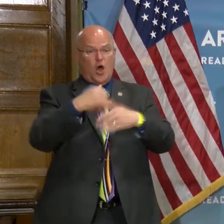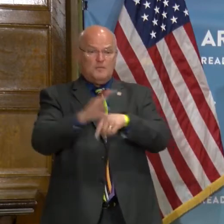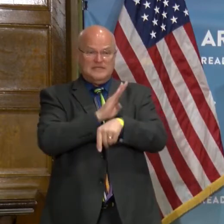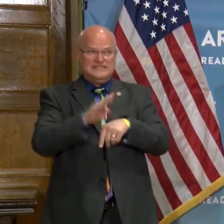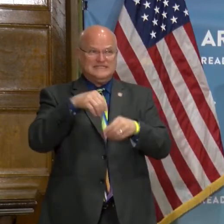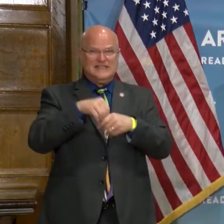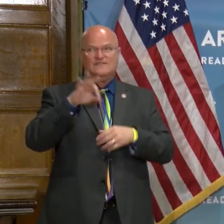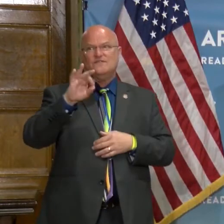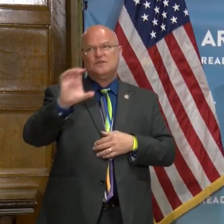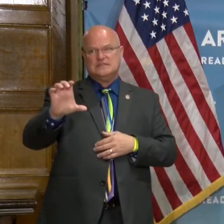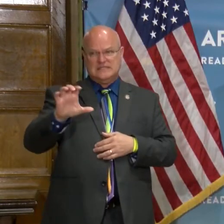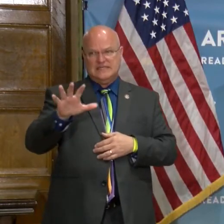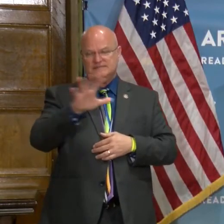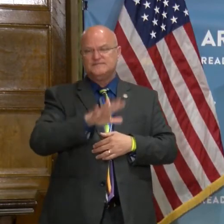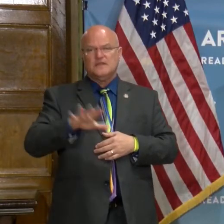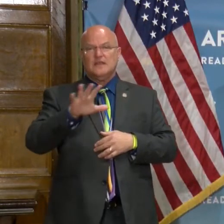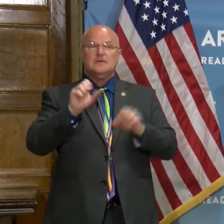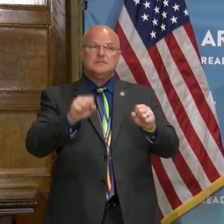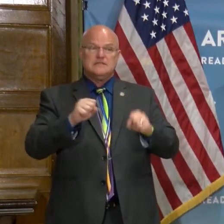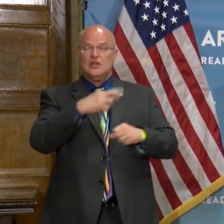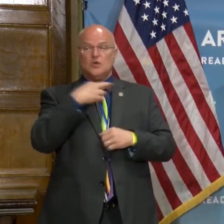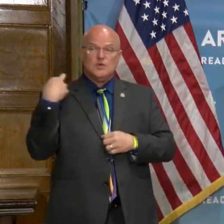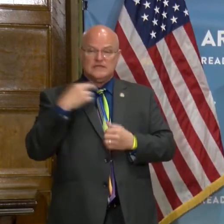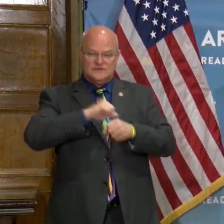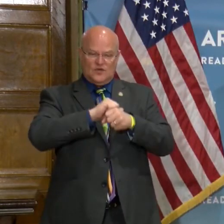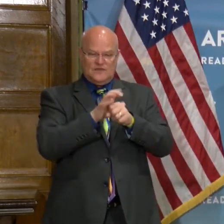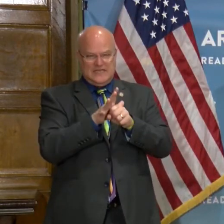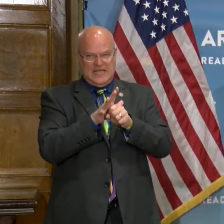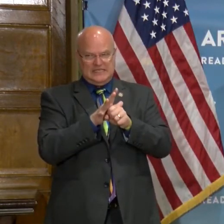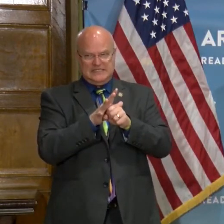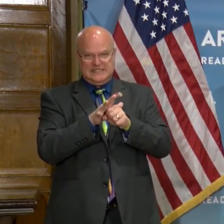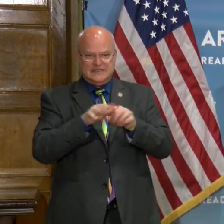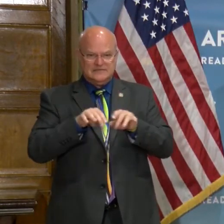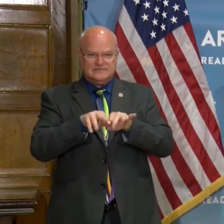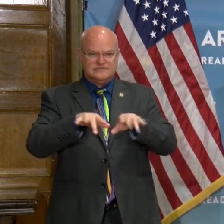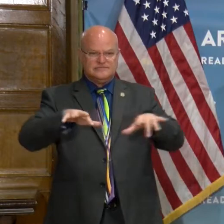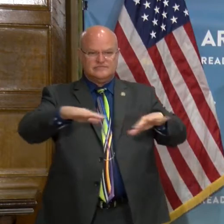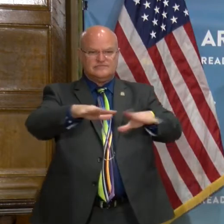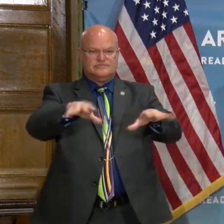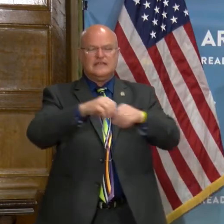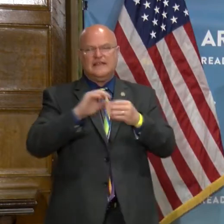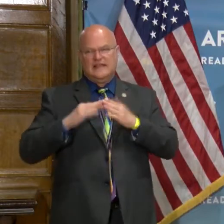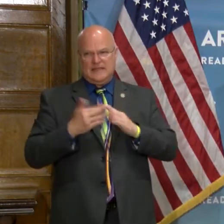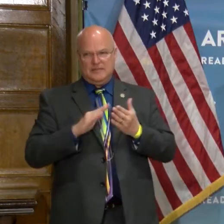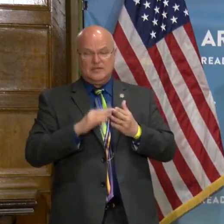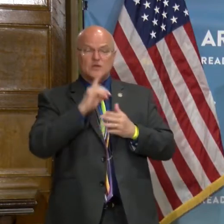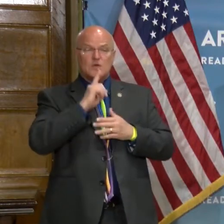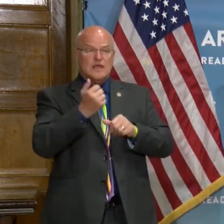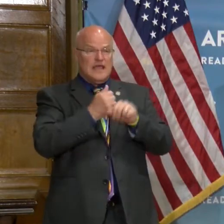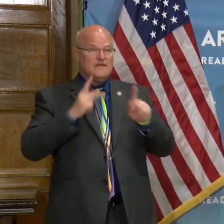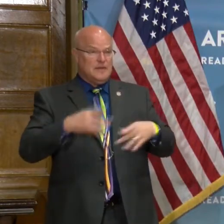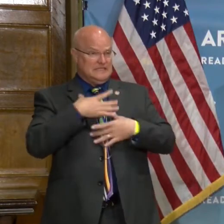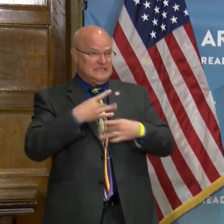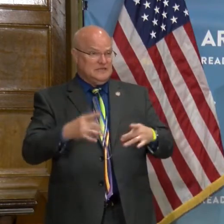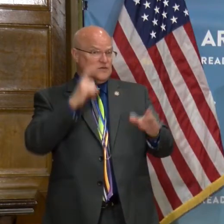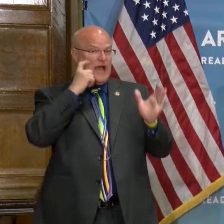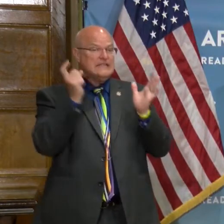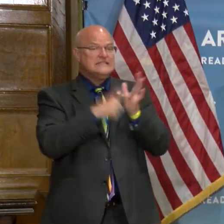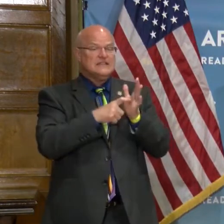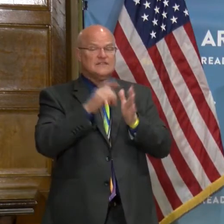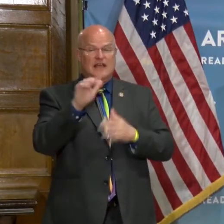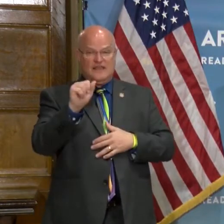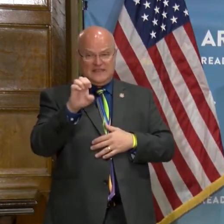businesses there. All the businesses are potentially at risk if COVID-19 is circulating in that community. So it's really to everyone's interest to identify